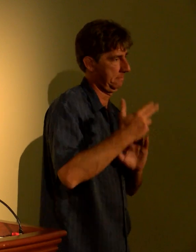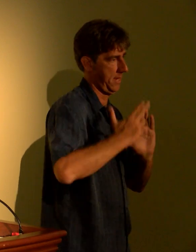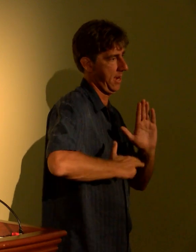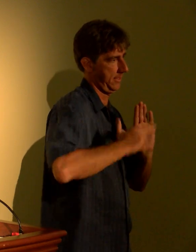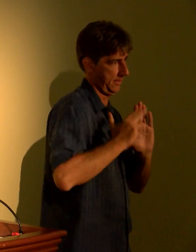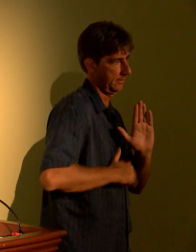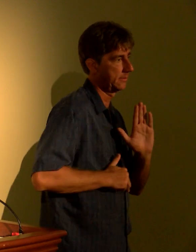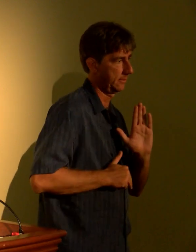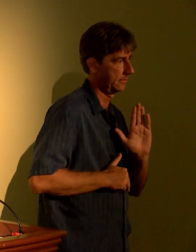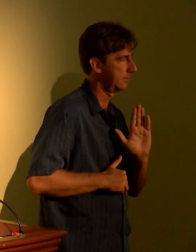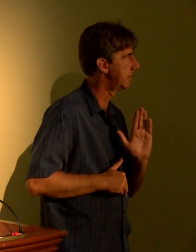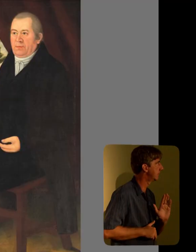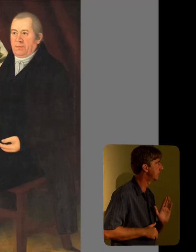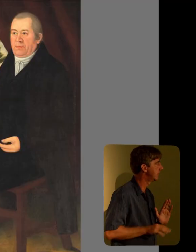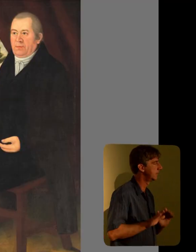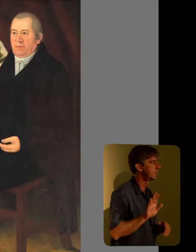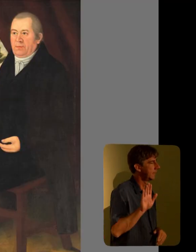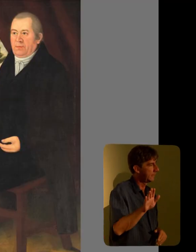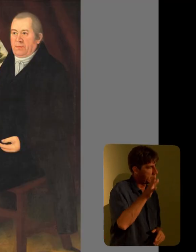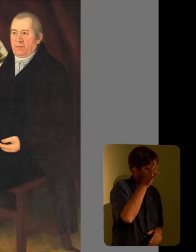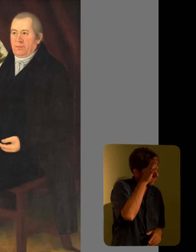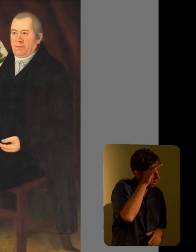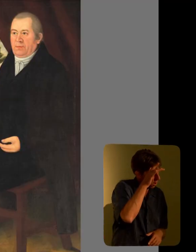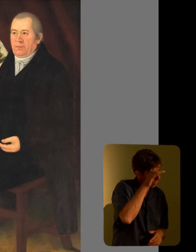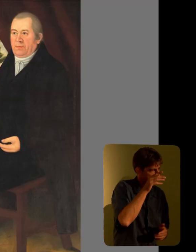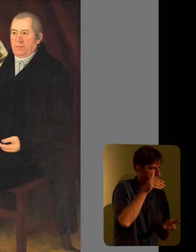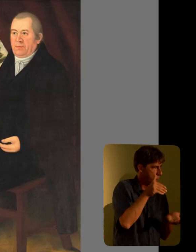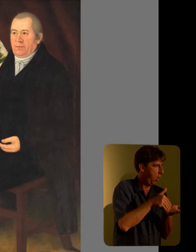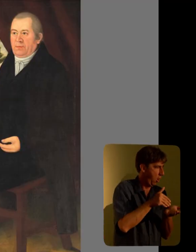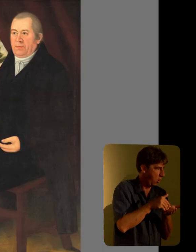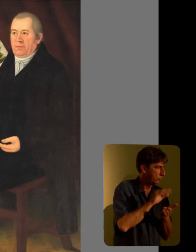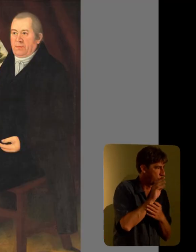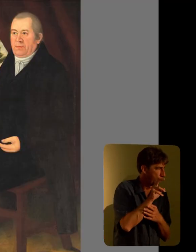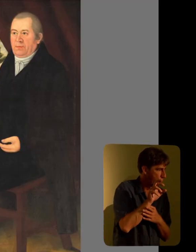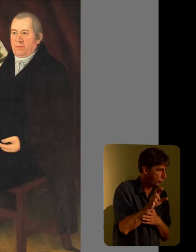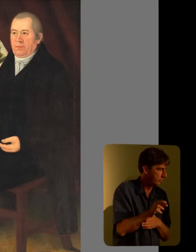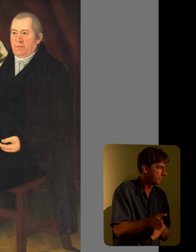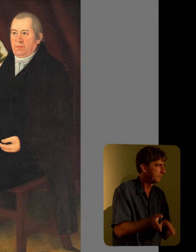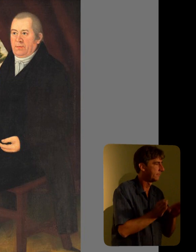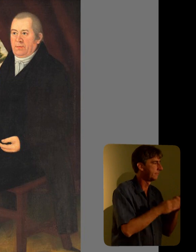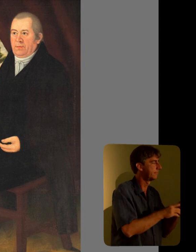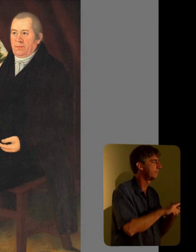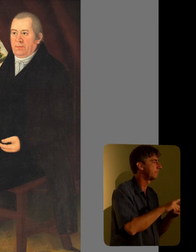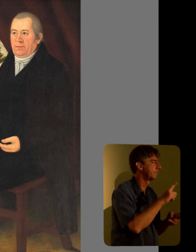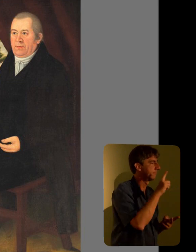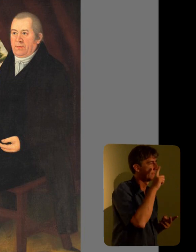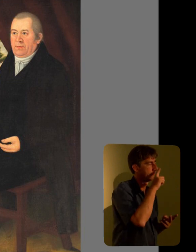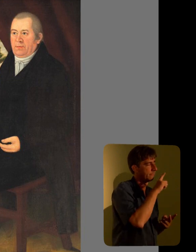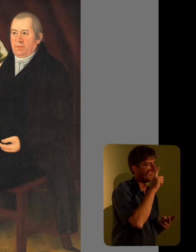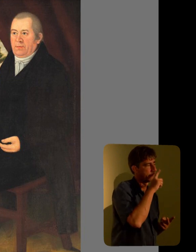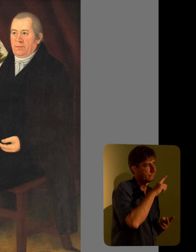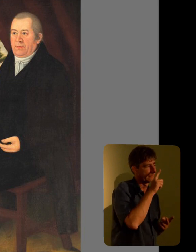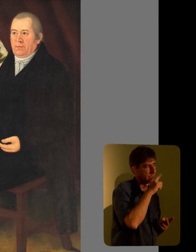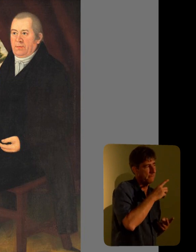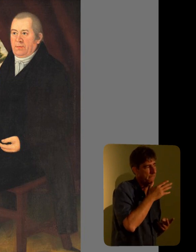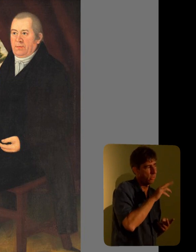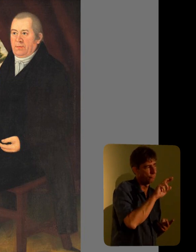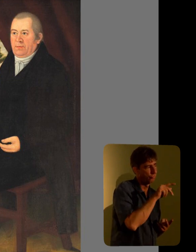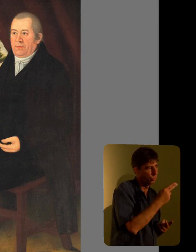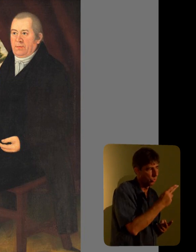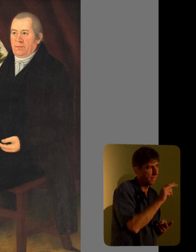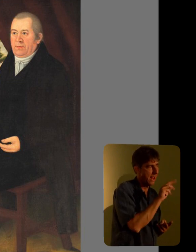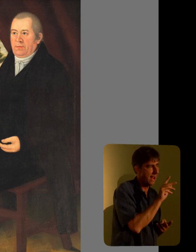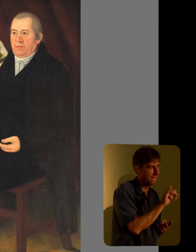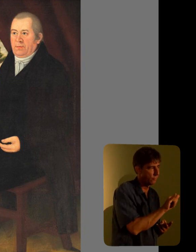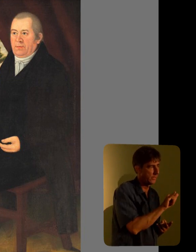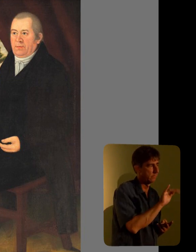and it depicts his father, Dr. Brewster, and his stepmother, Ruth Avery Brewster, done in